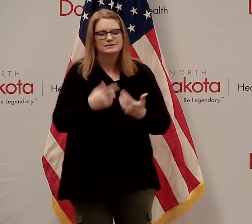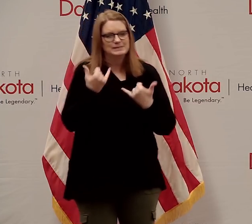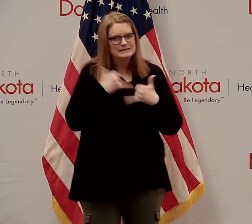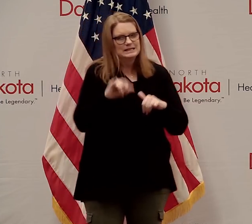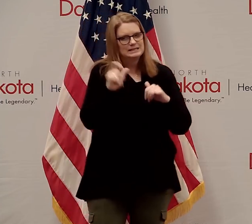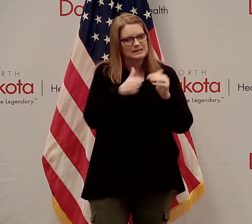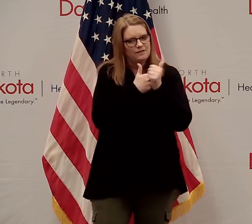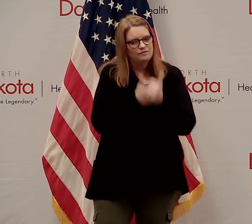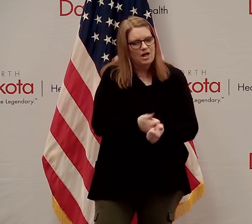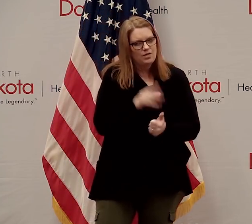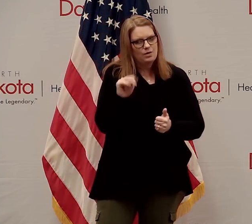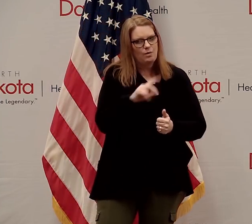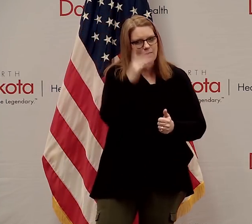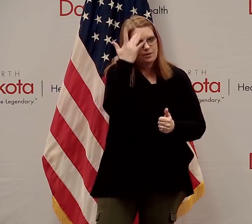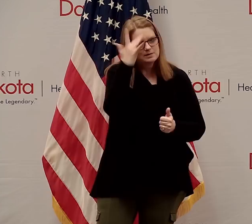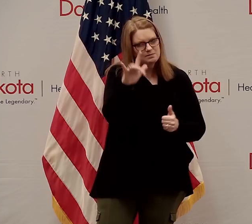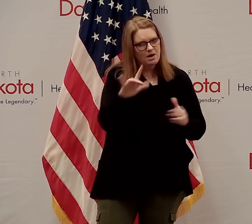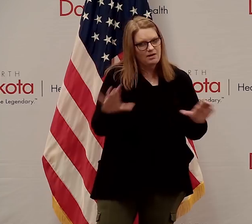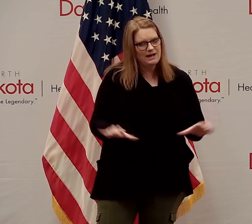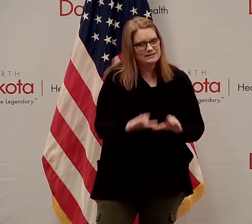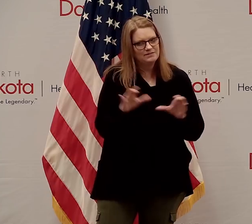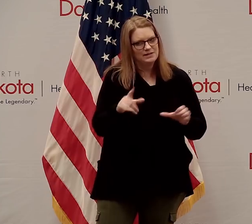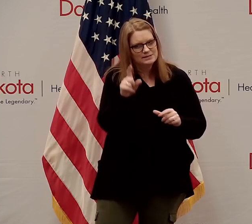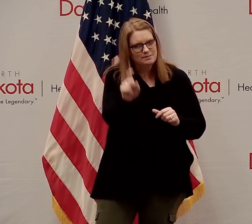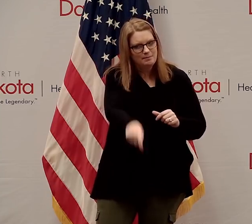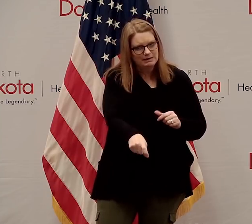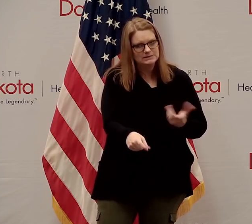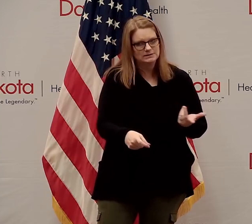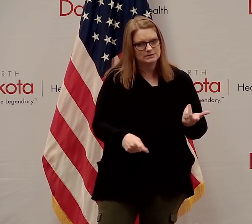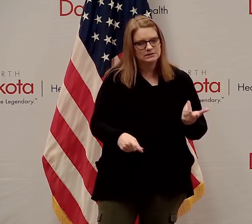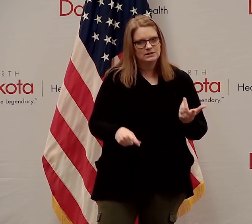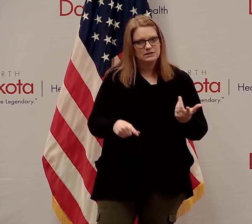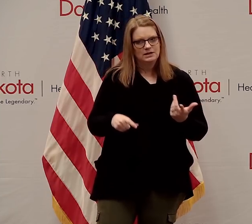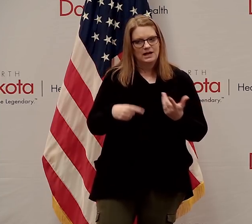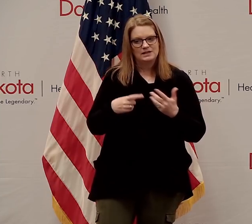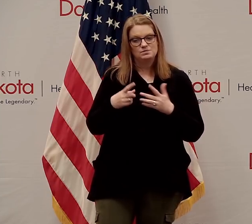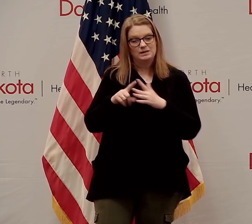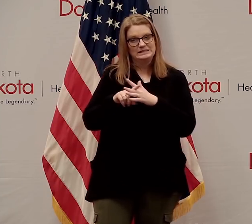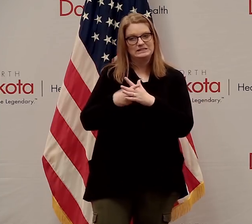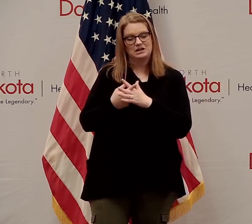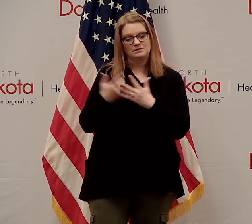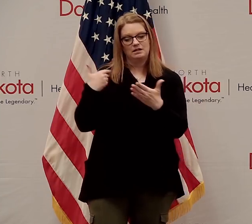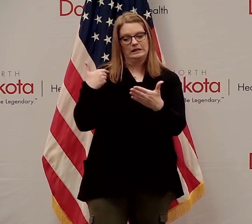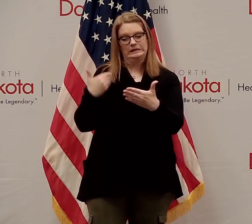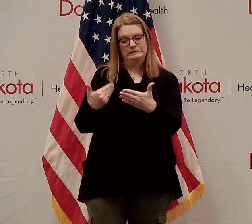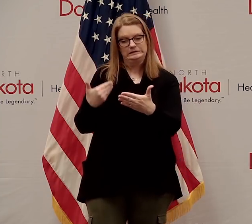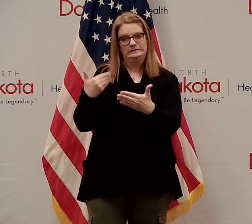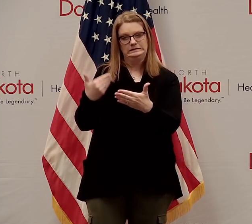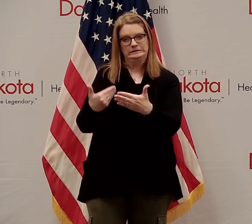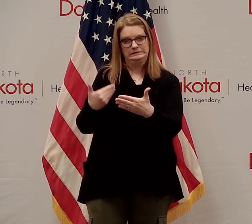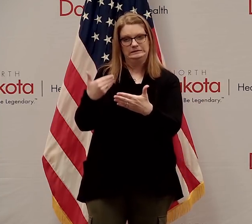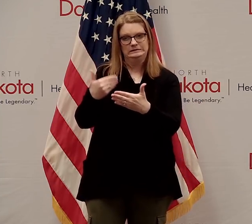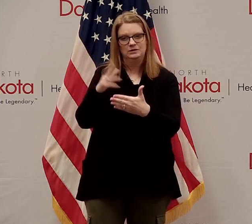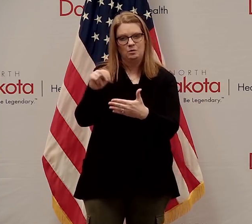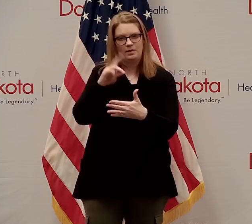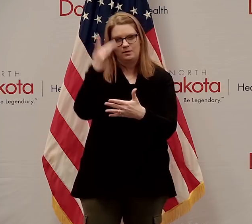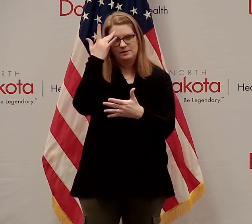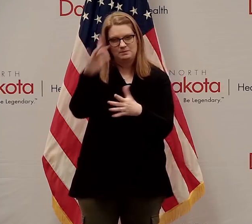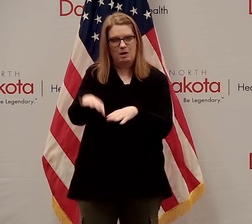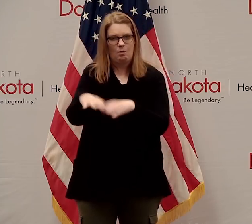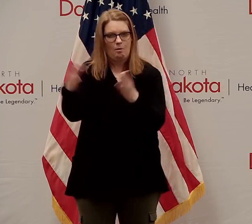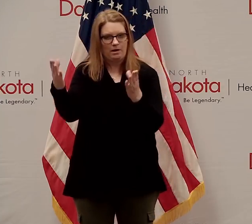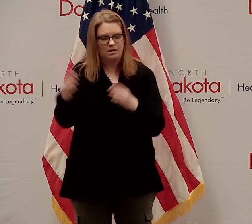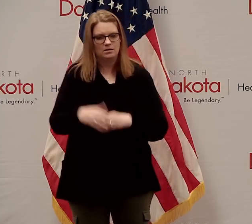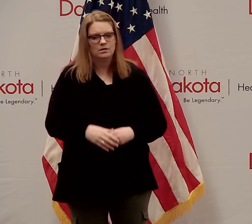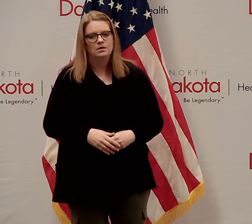SMART activities while we're heading towards the North Dakota SMART reopening. Next topic we want to